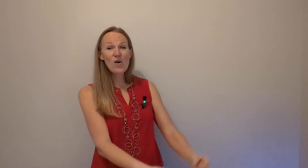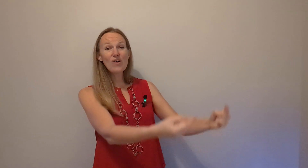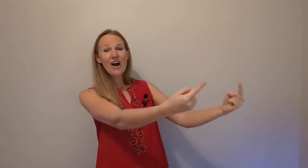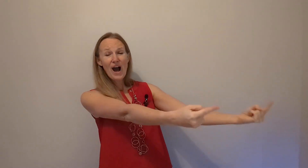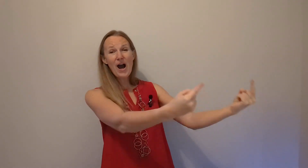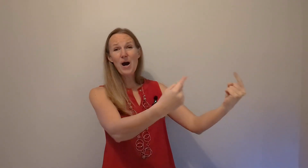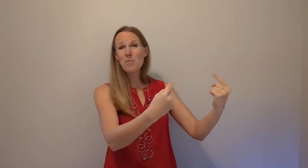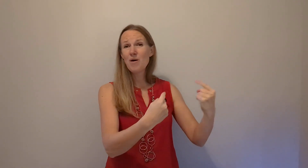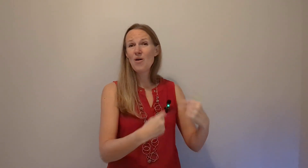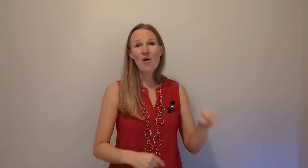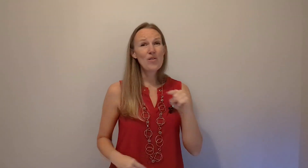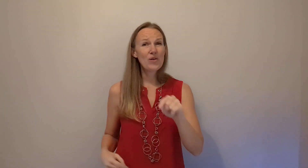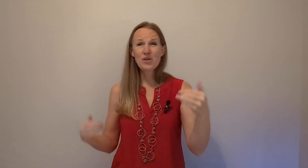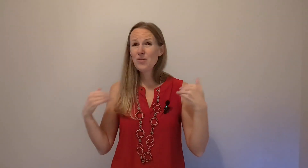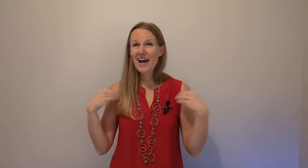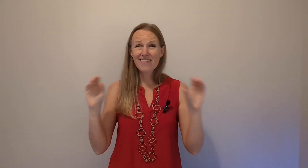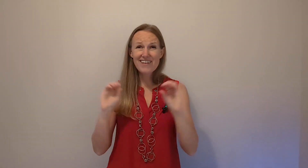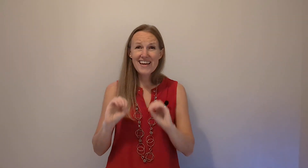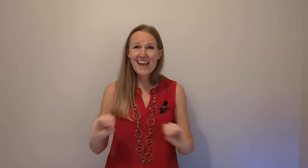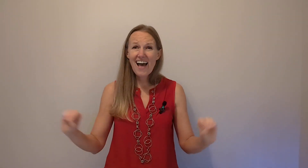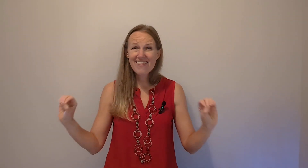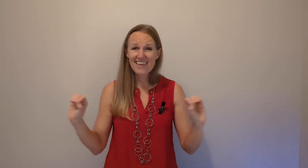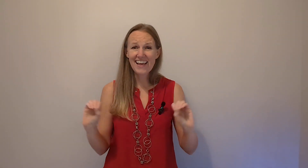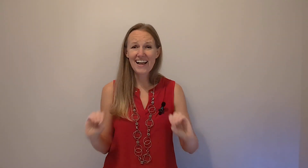So come, though you have nothing.